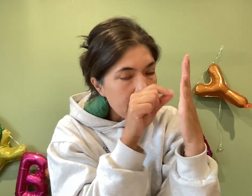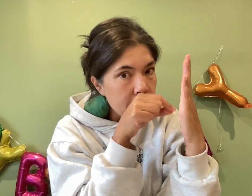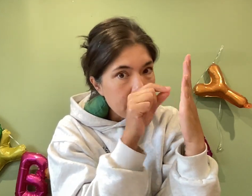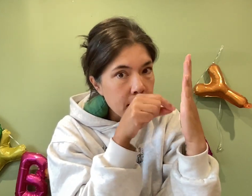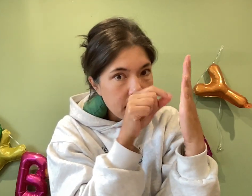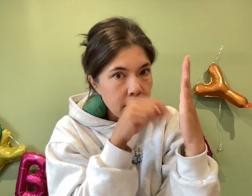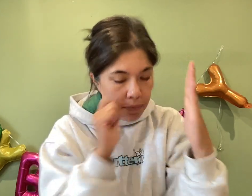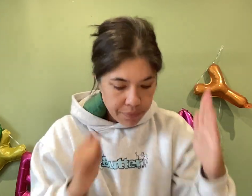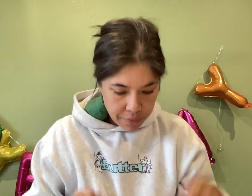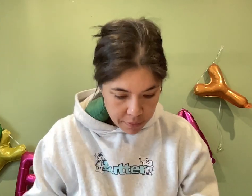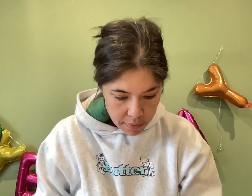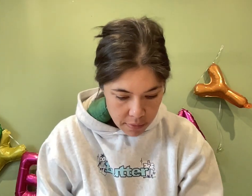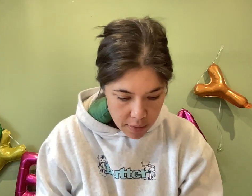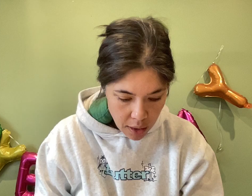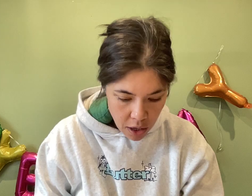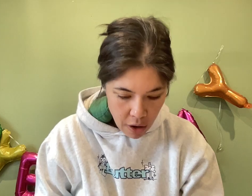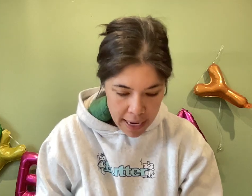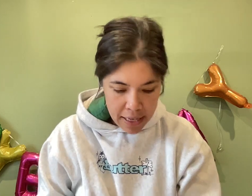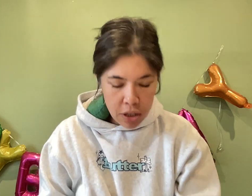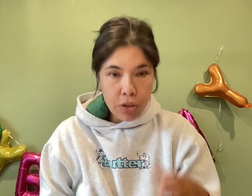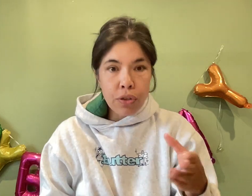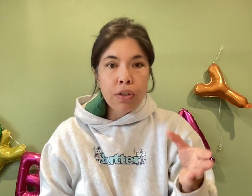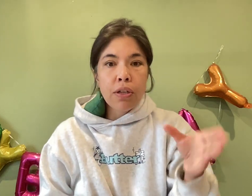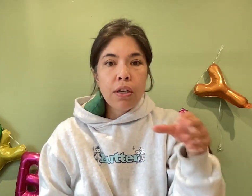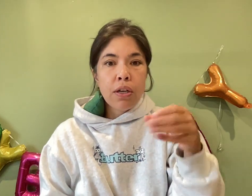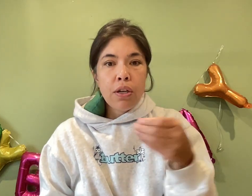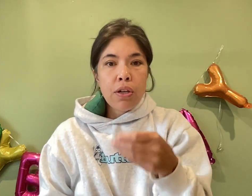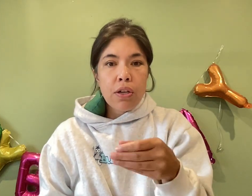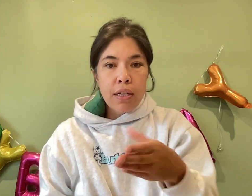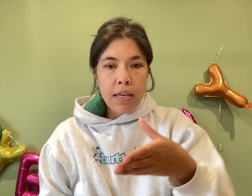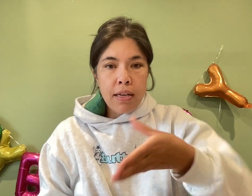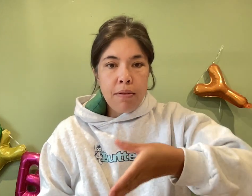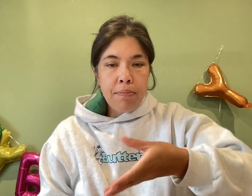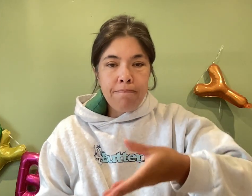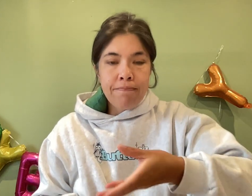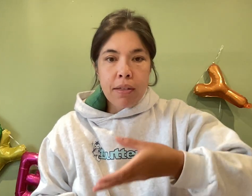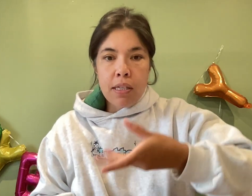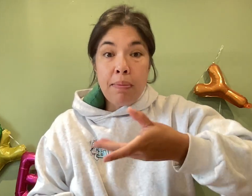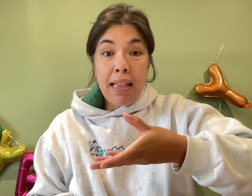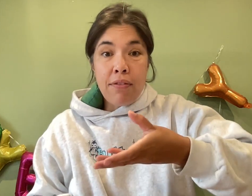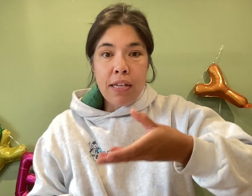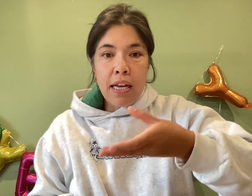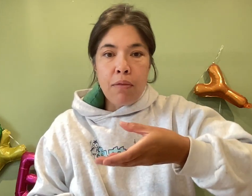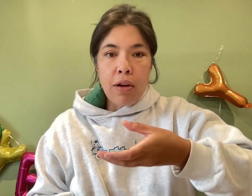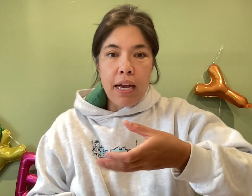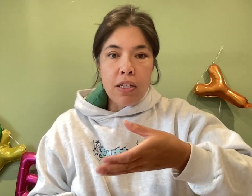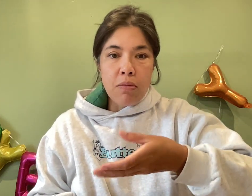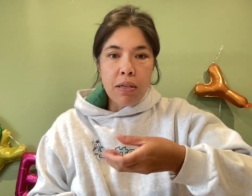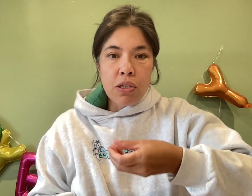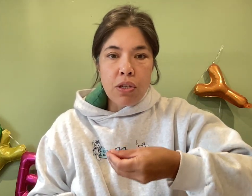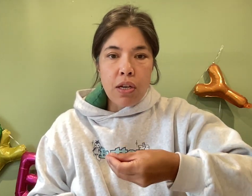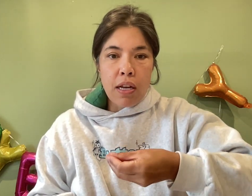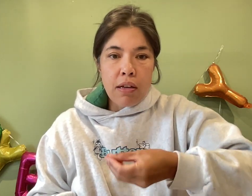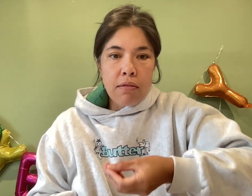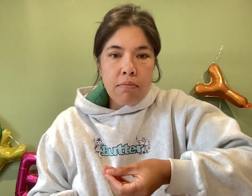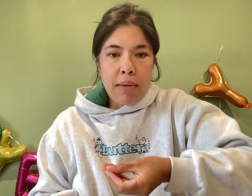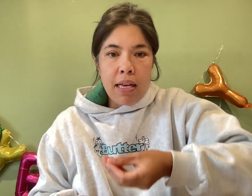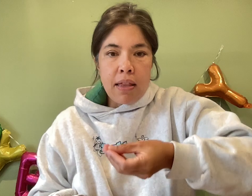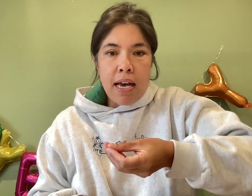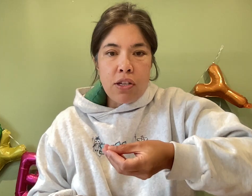this. All right, include. This is my left hand, I'm right hand dominant, so you kind of make that